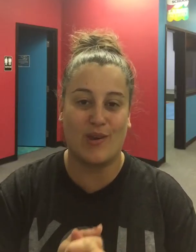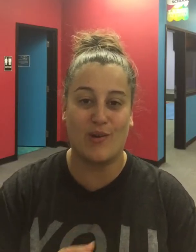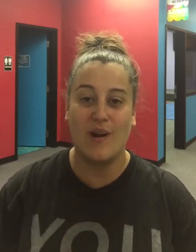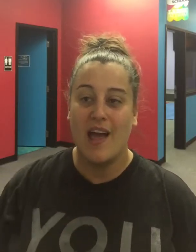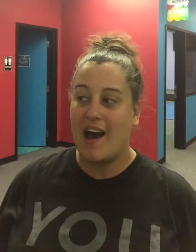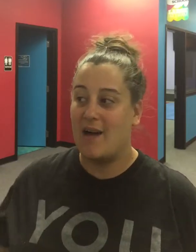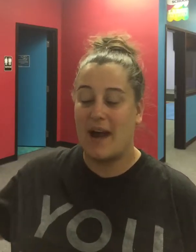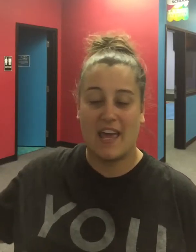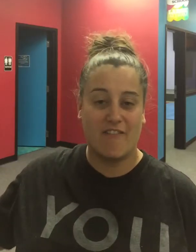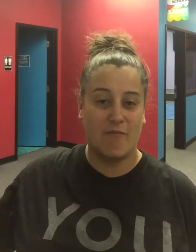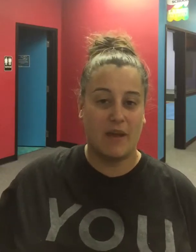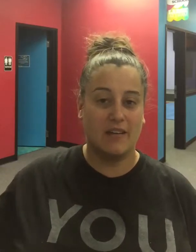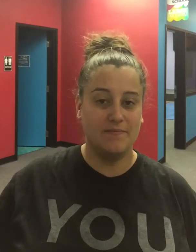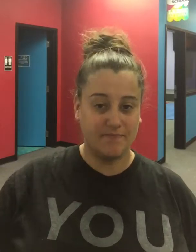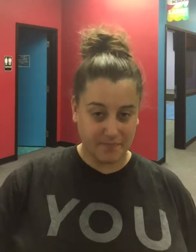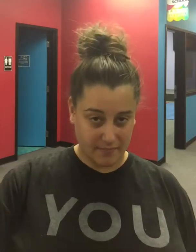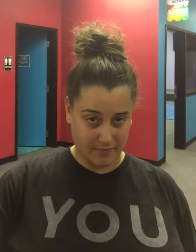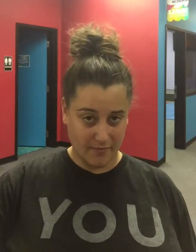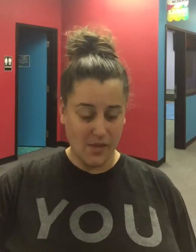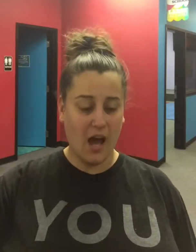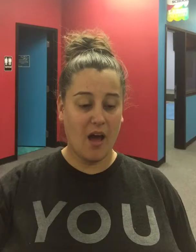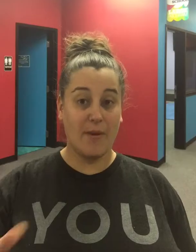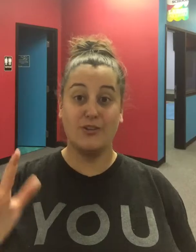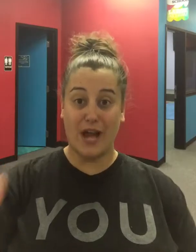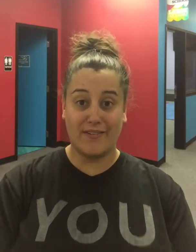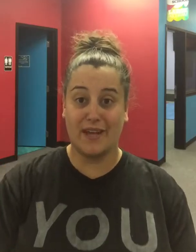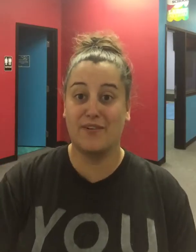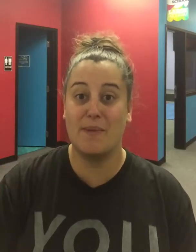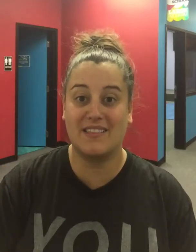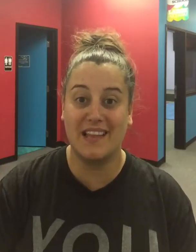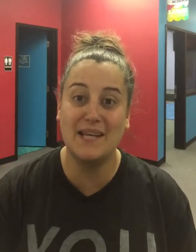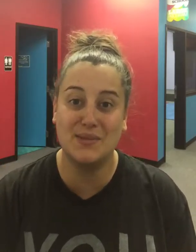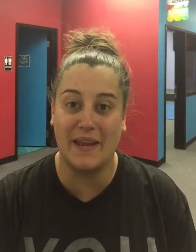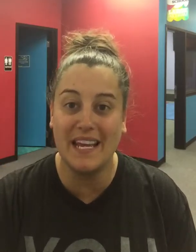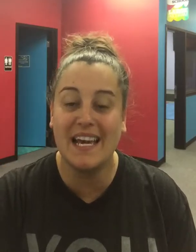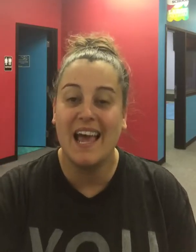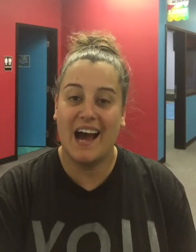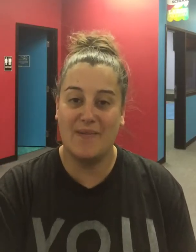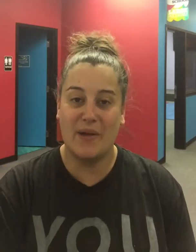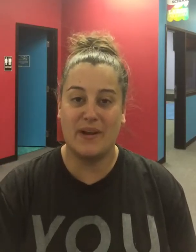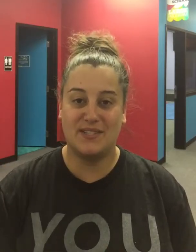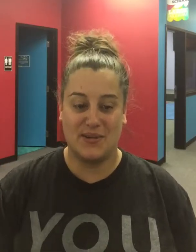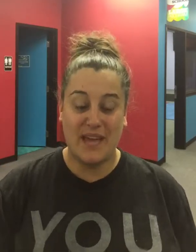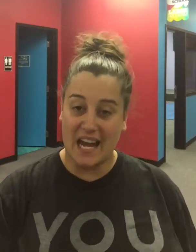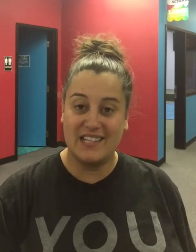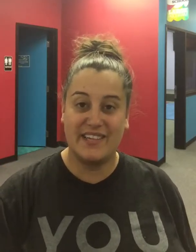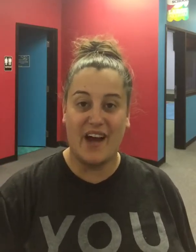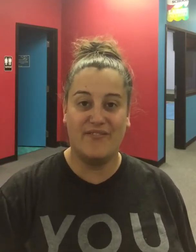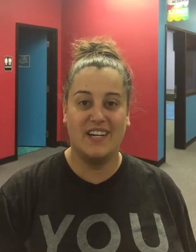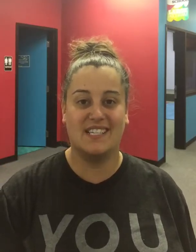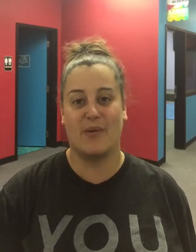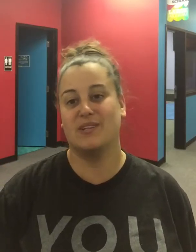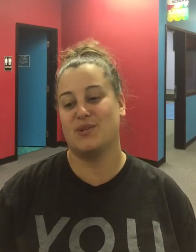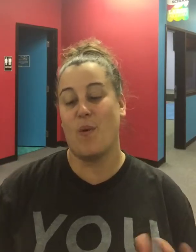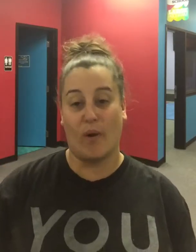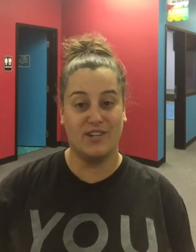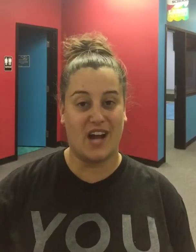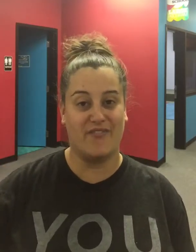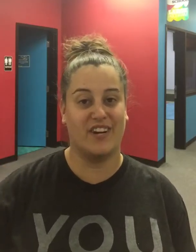you. I have been traveling for about the last week. I went to Catalyst Conference, I went to Orange Conference,